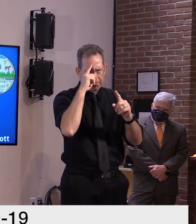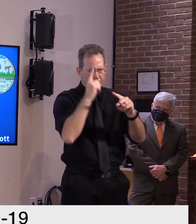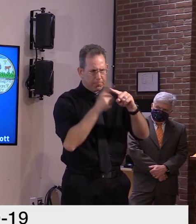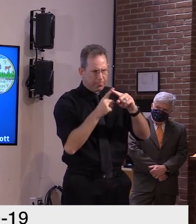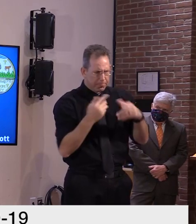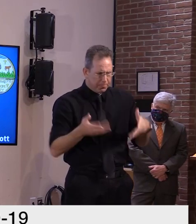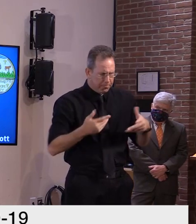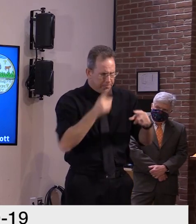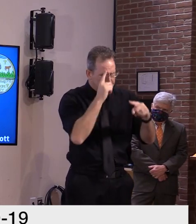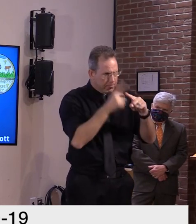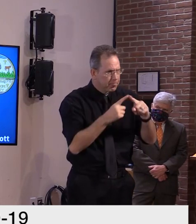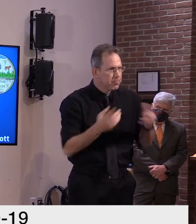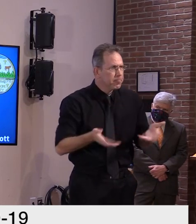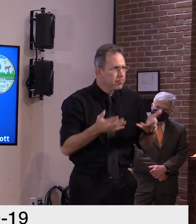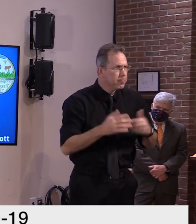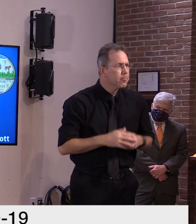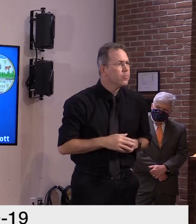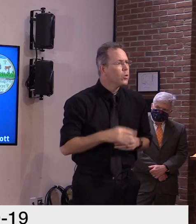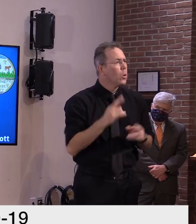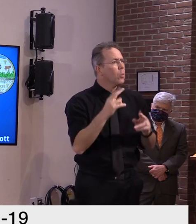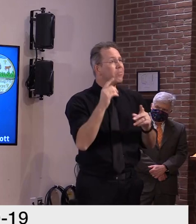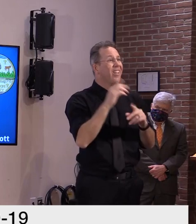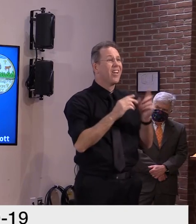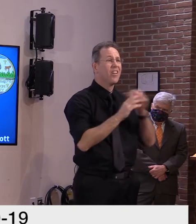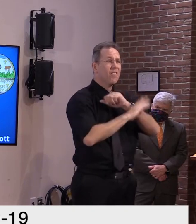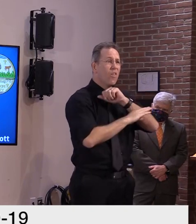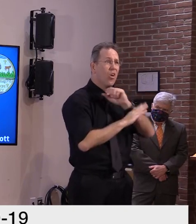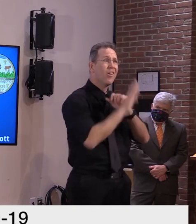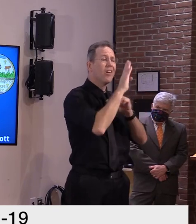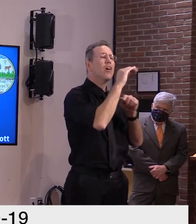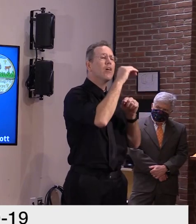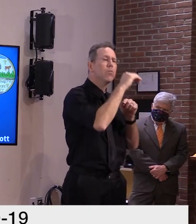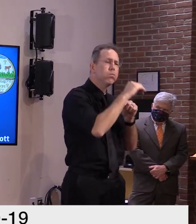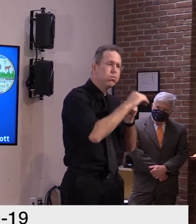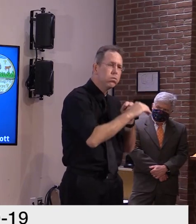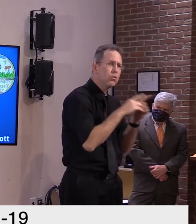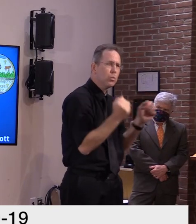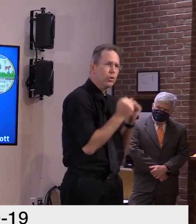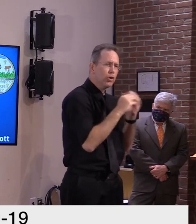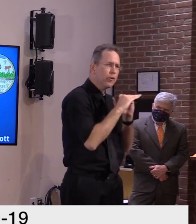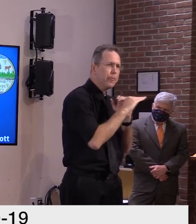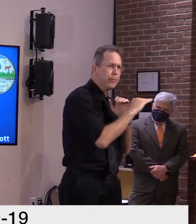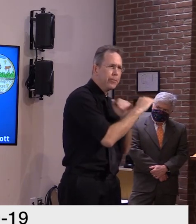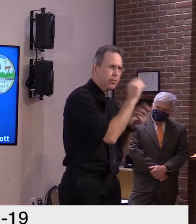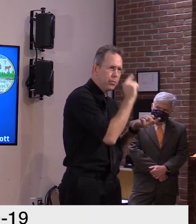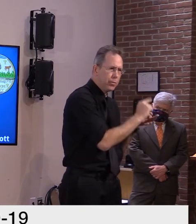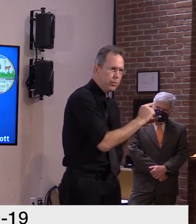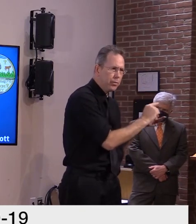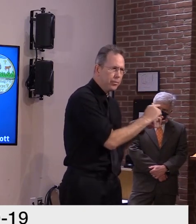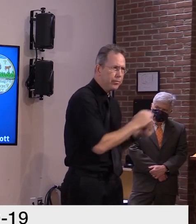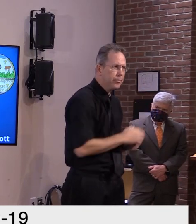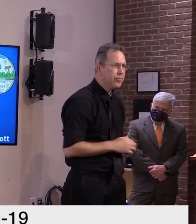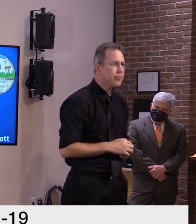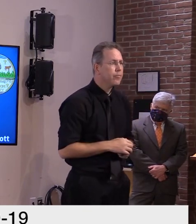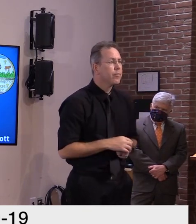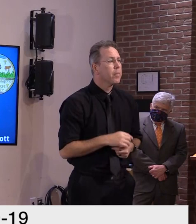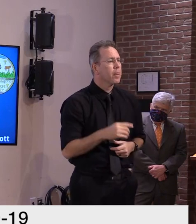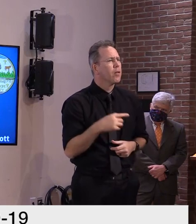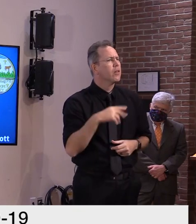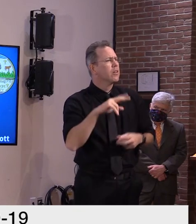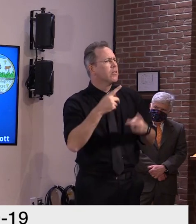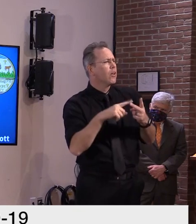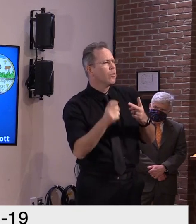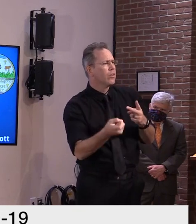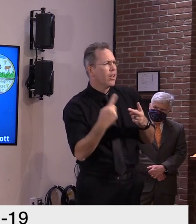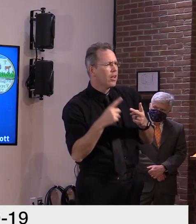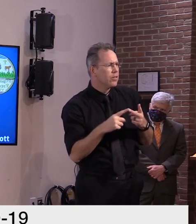out. Now, with regard to your second question about what would push us to do more, one thing would push us